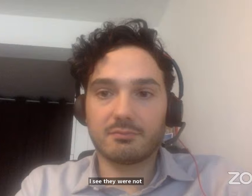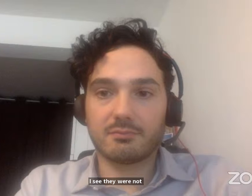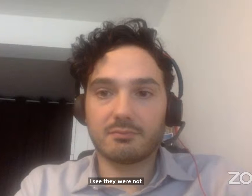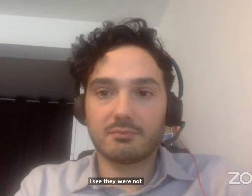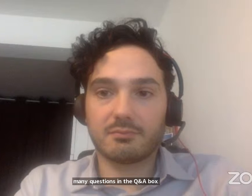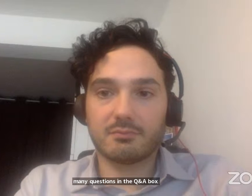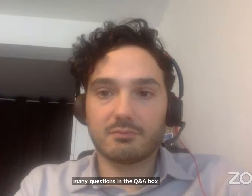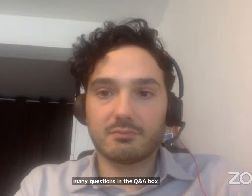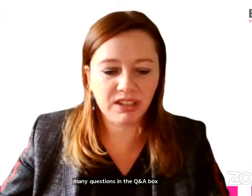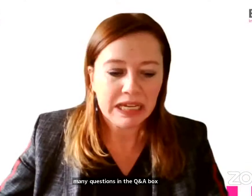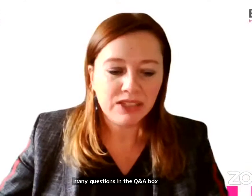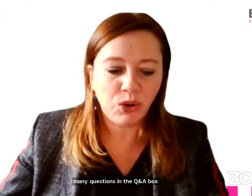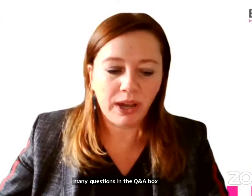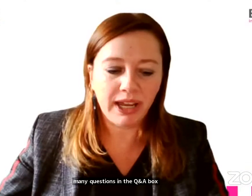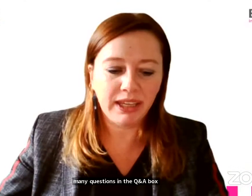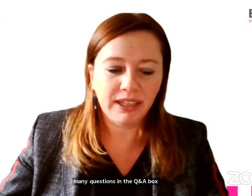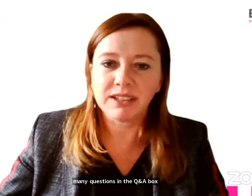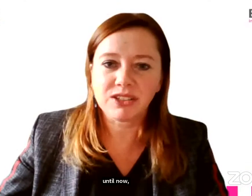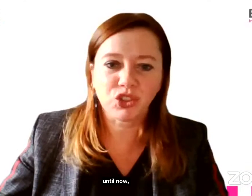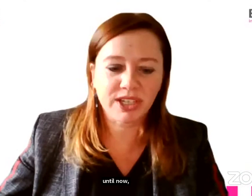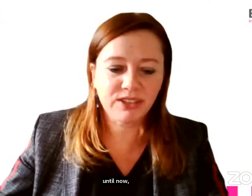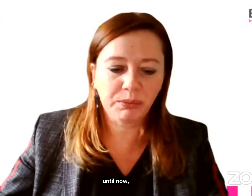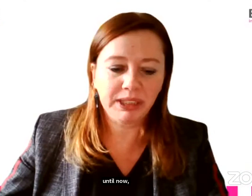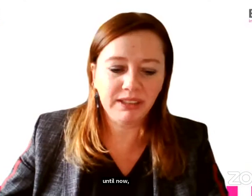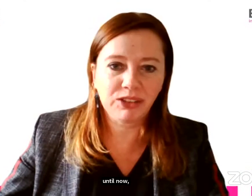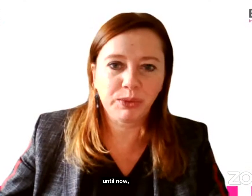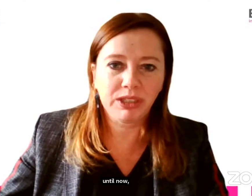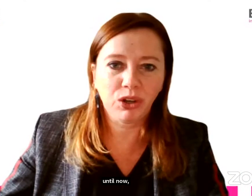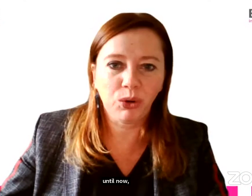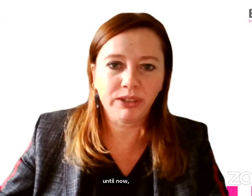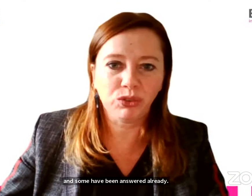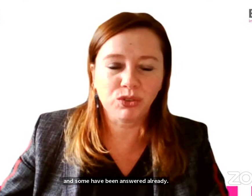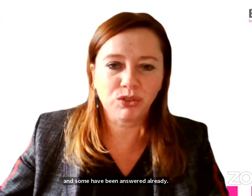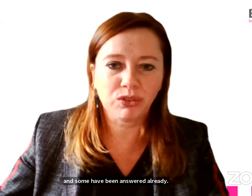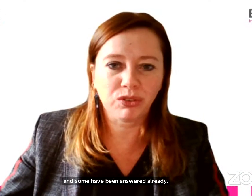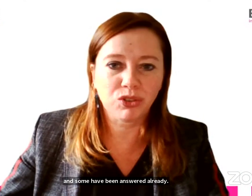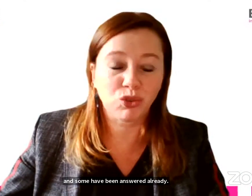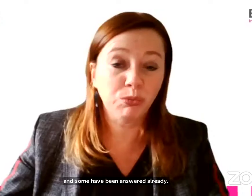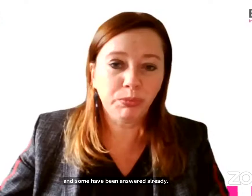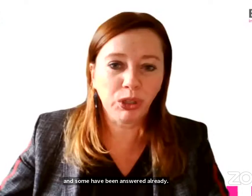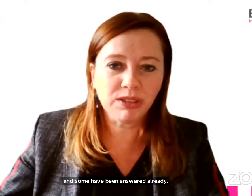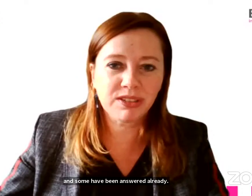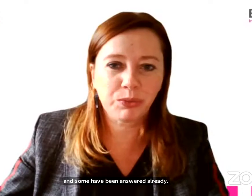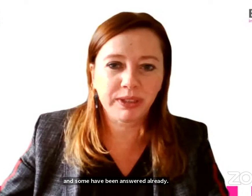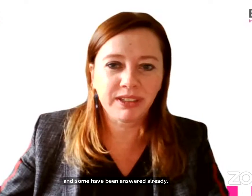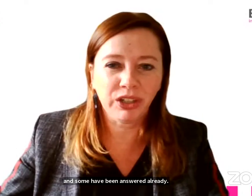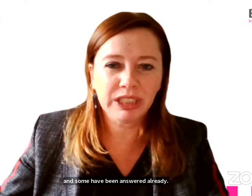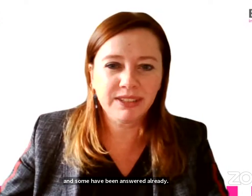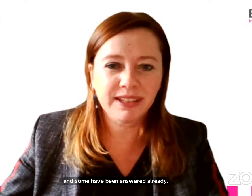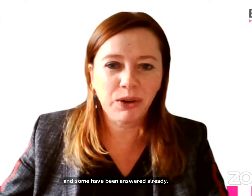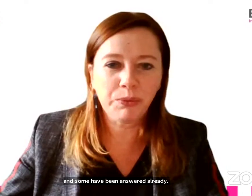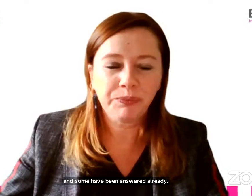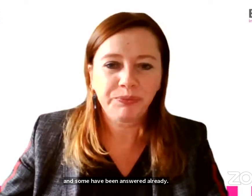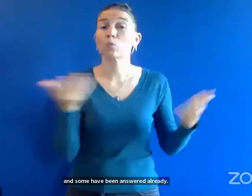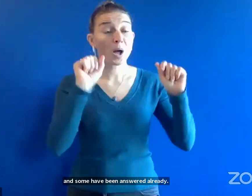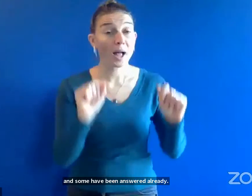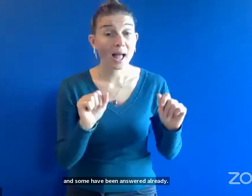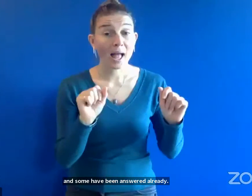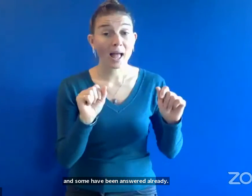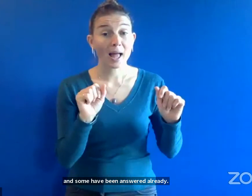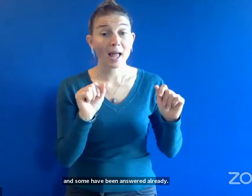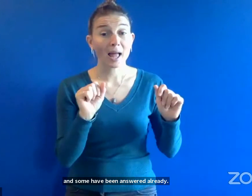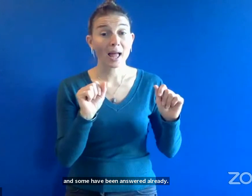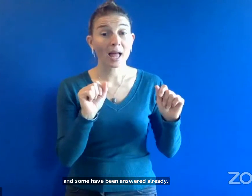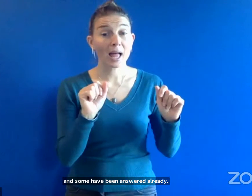has been answered already. So I suggest, Dominique, that we go into the Zoom polls with the audience now.